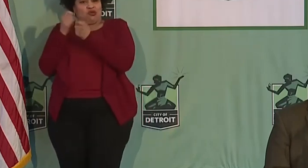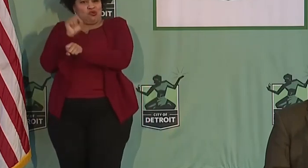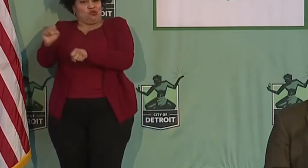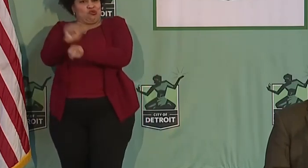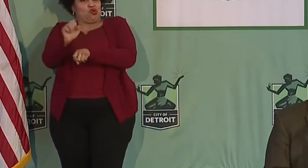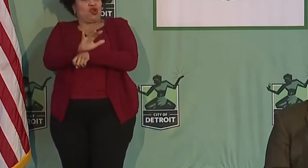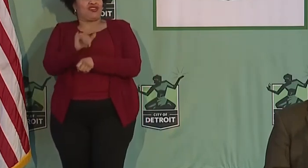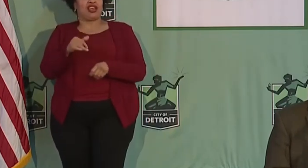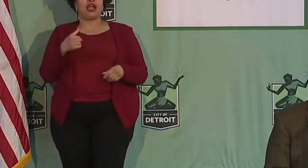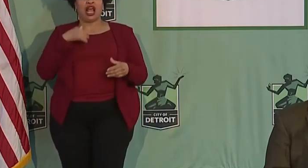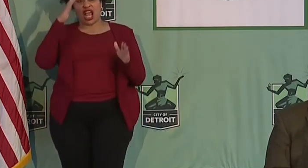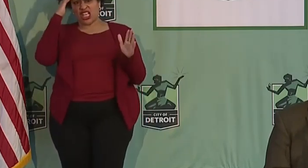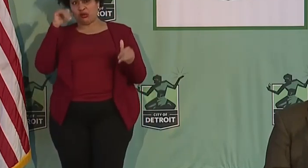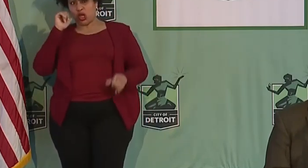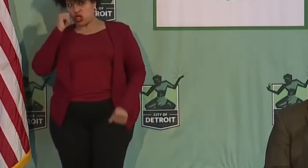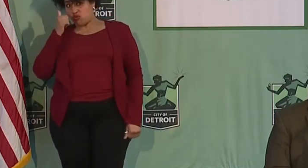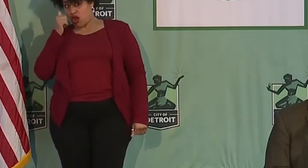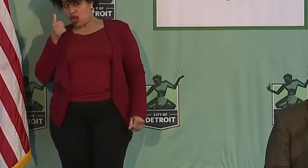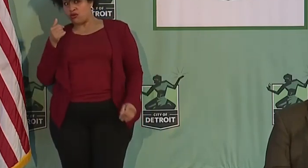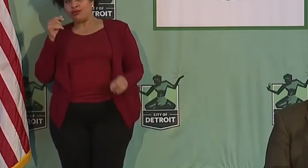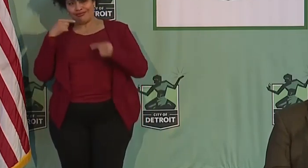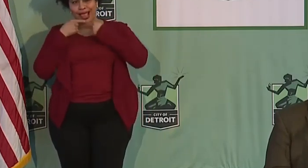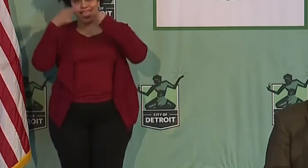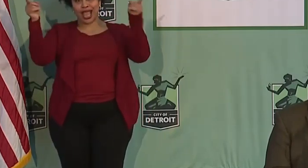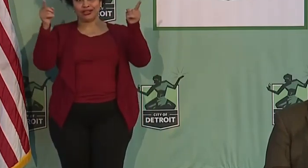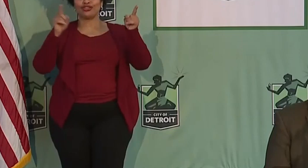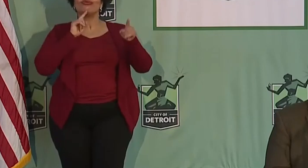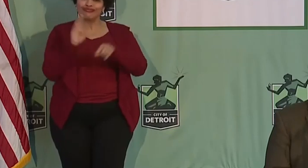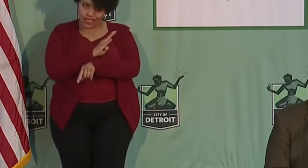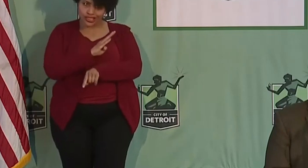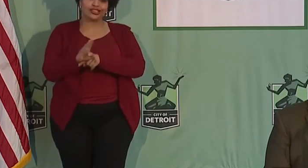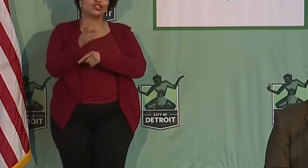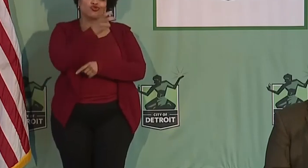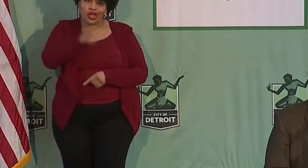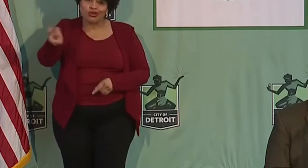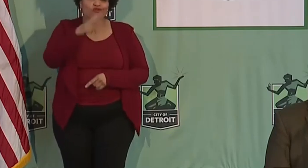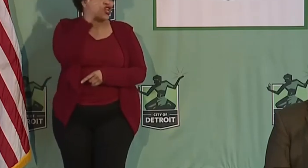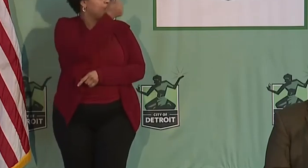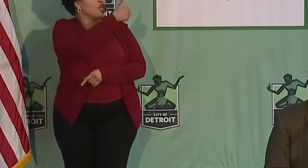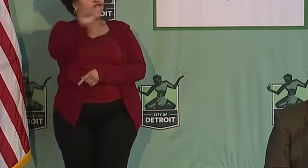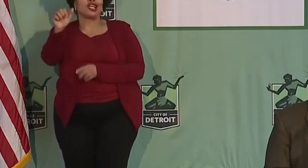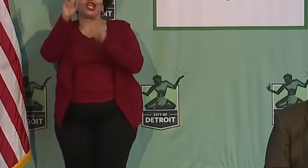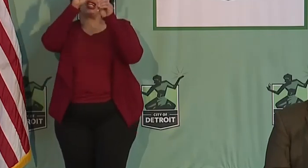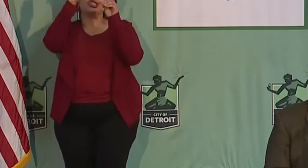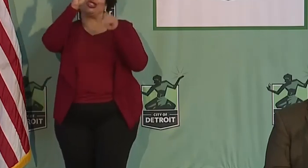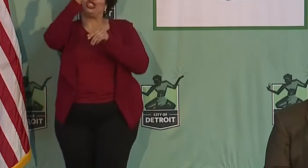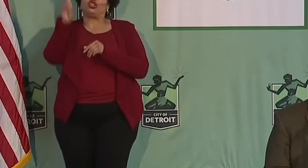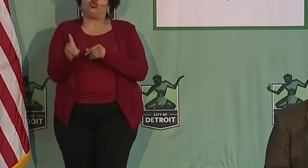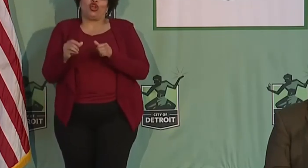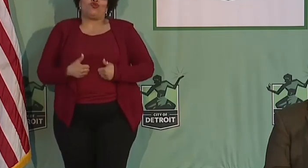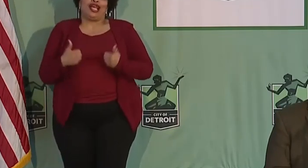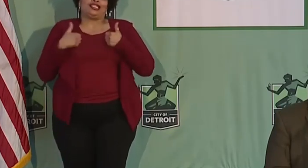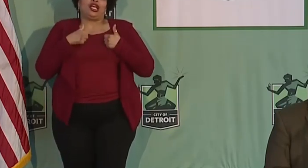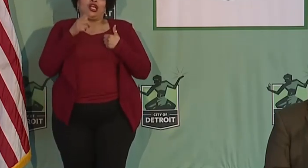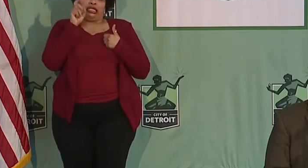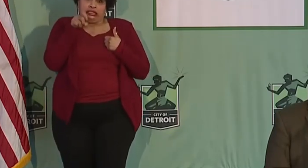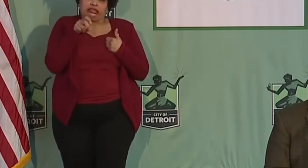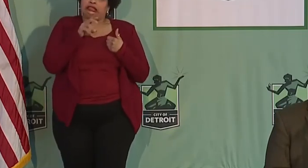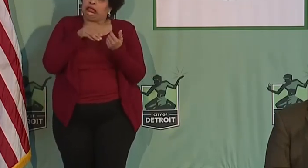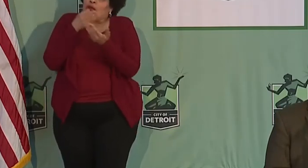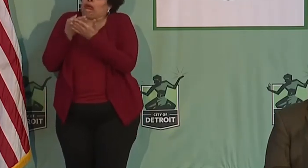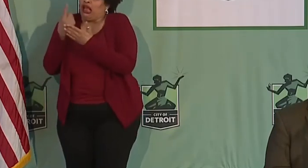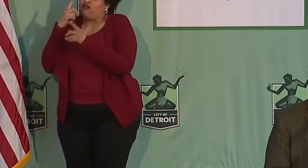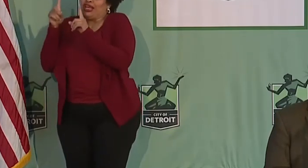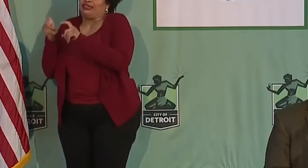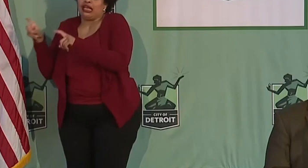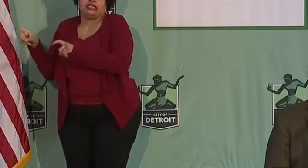that we will have transportation for any Detroiter that gets a prescription and does not have a car. We are going to arrange